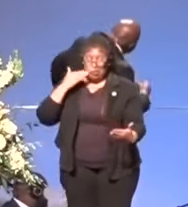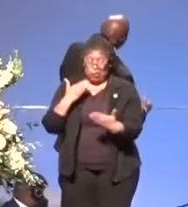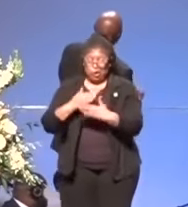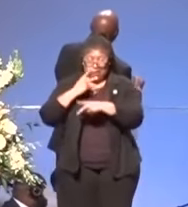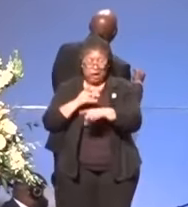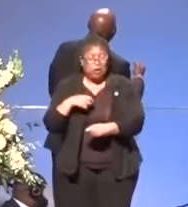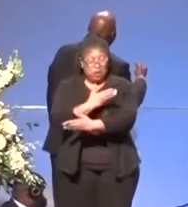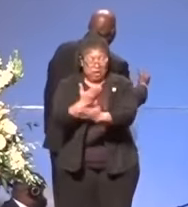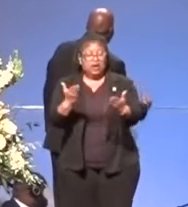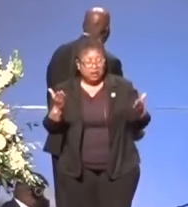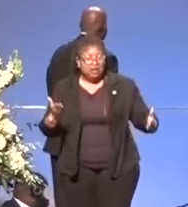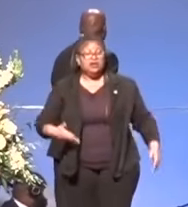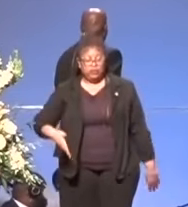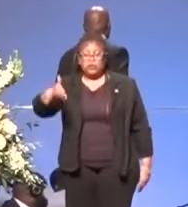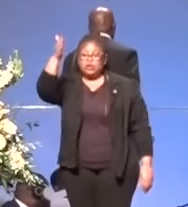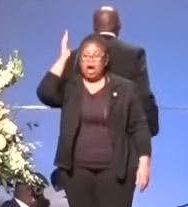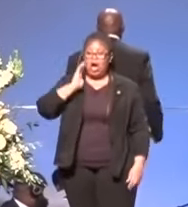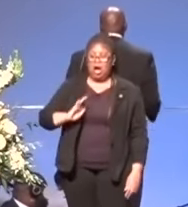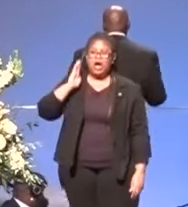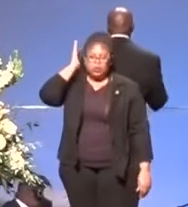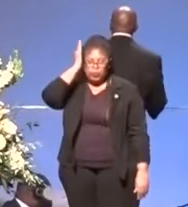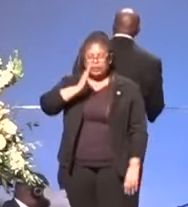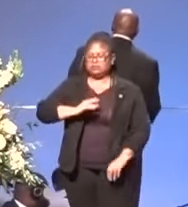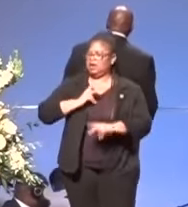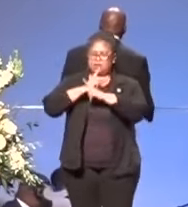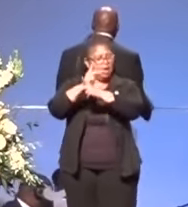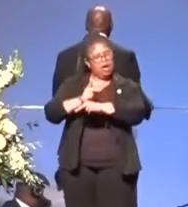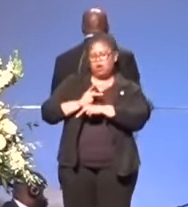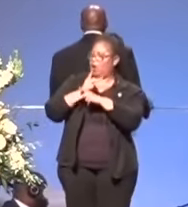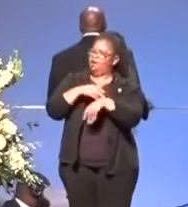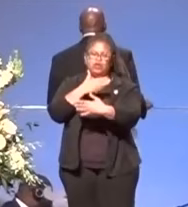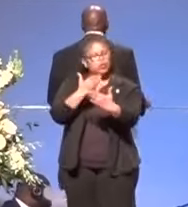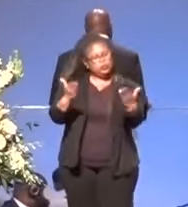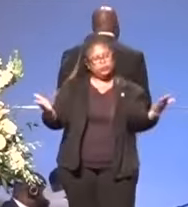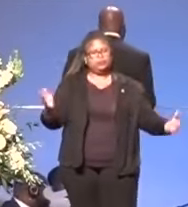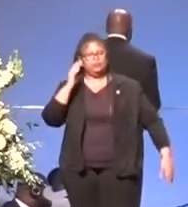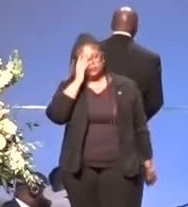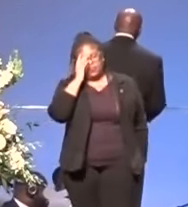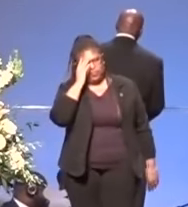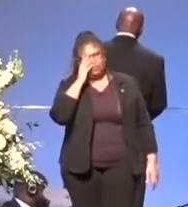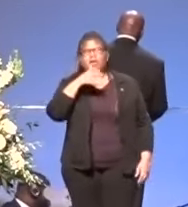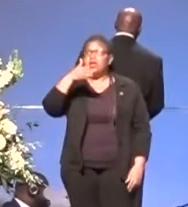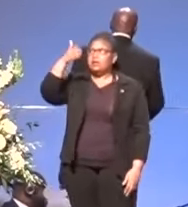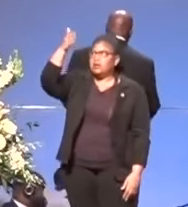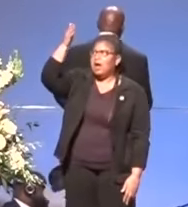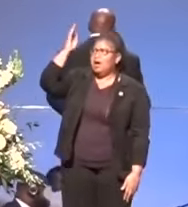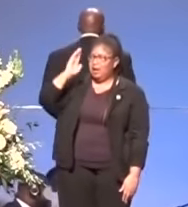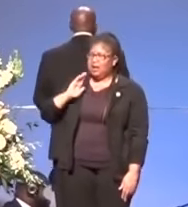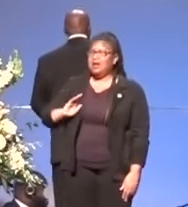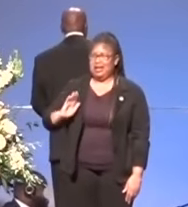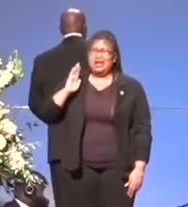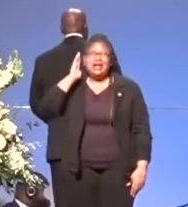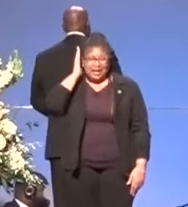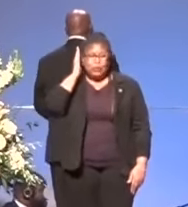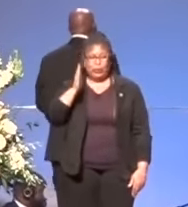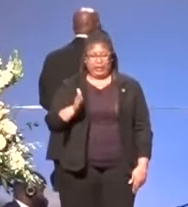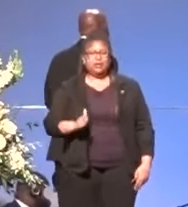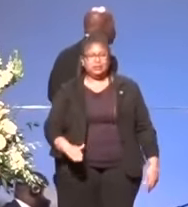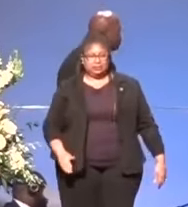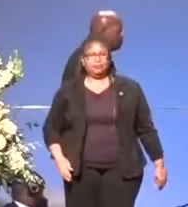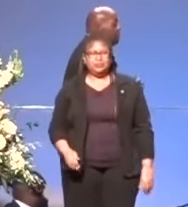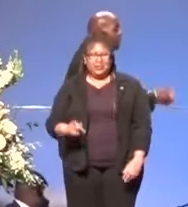God will God will take care take care of you. Don't give up on God. God